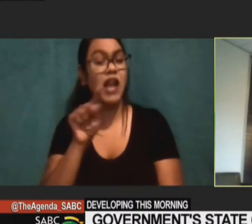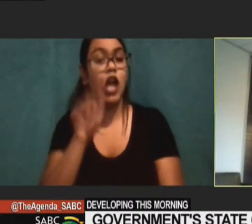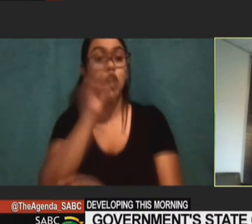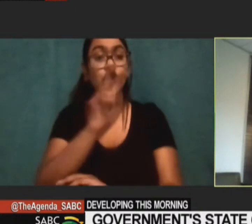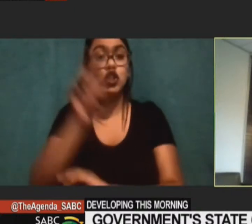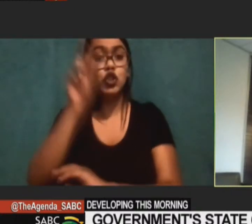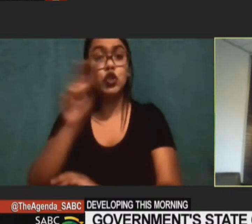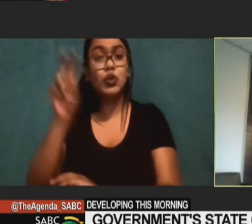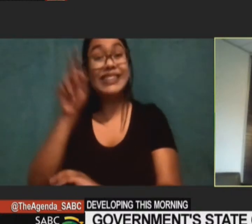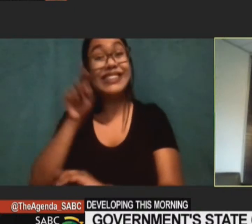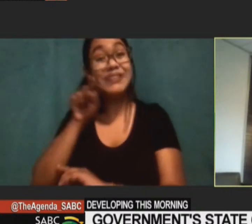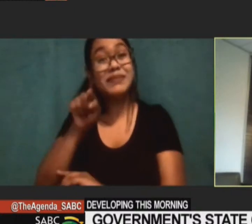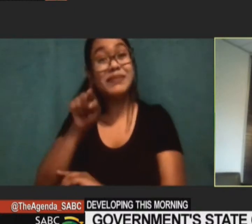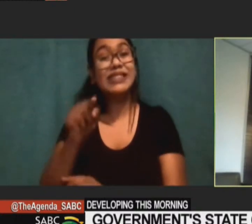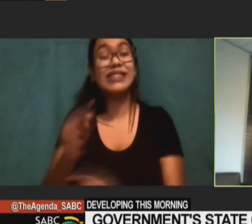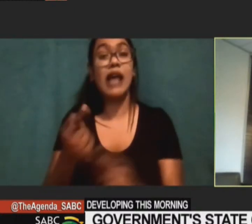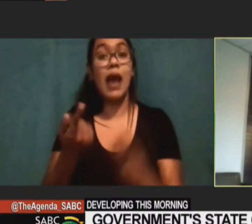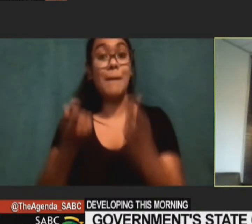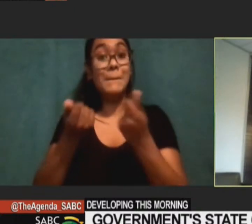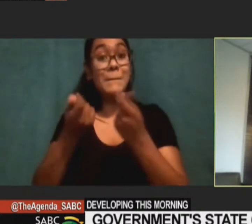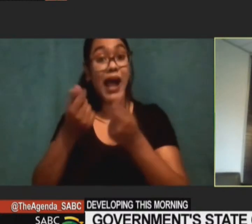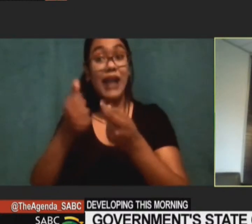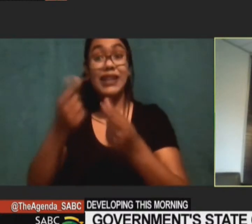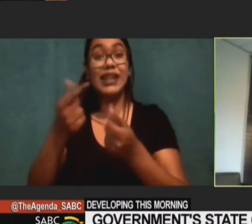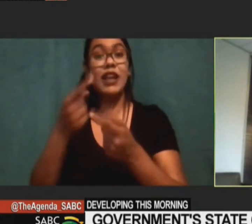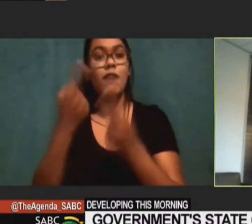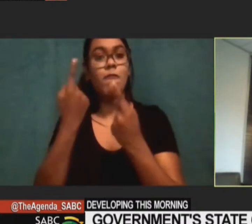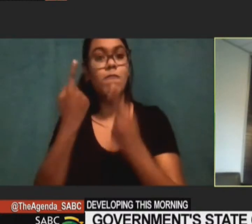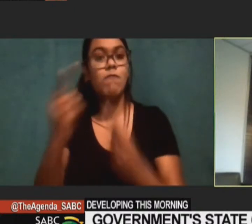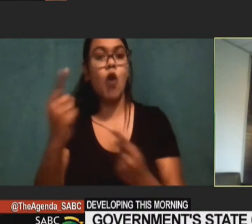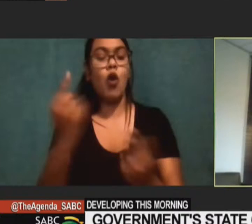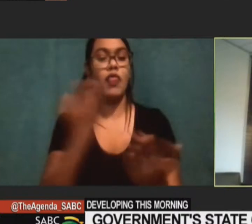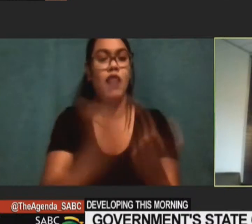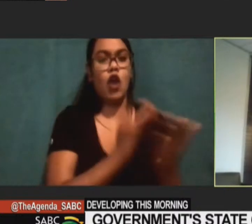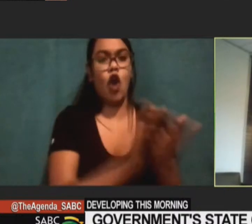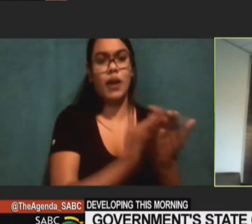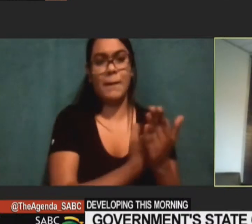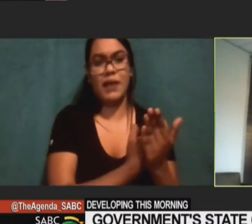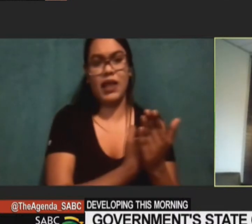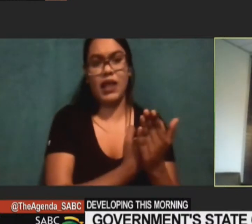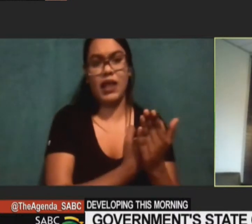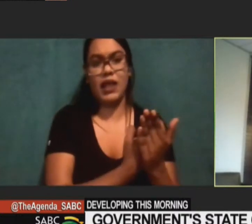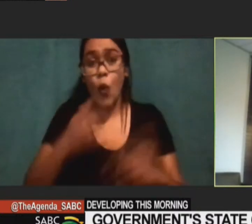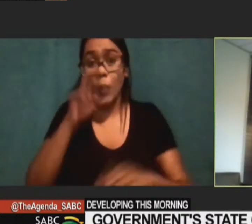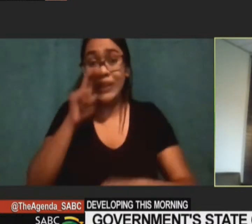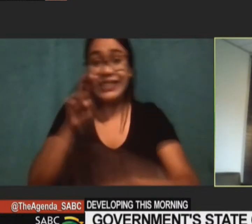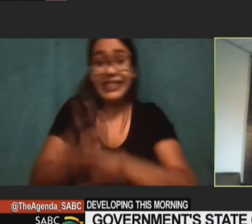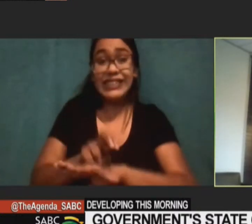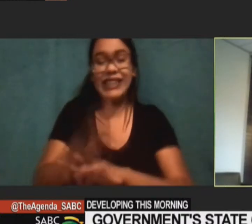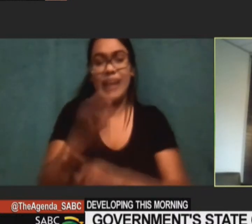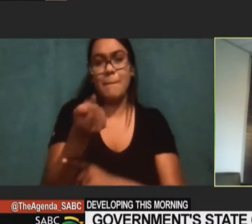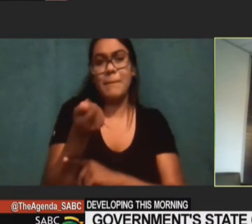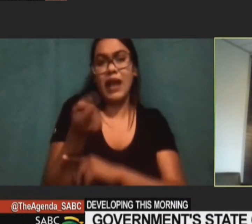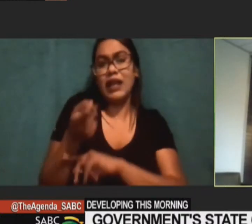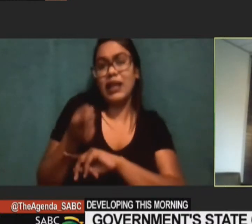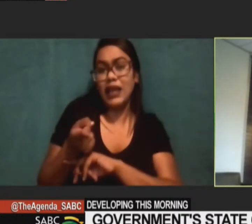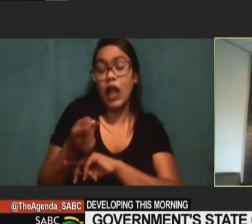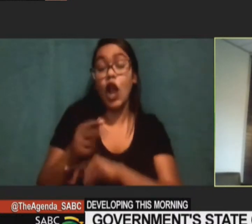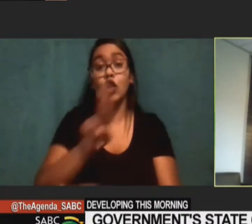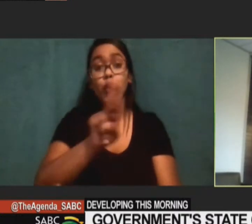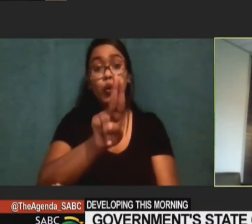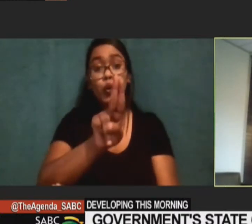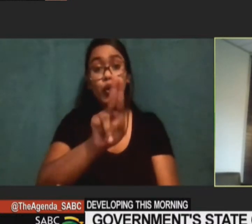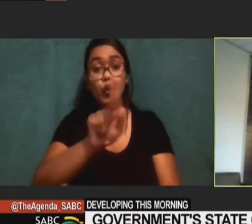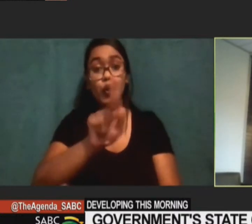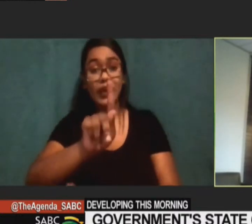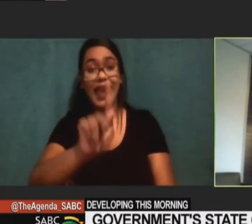a potential catalyst to the economic recovery that we seek to see in our country. The UK, for example,